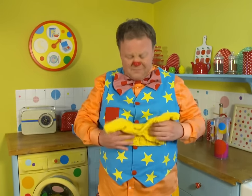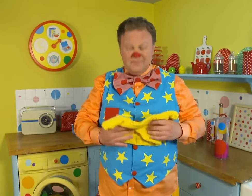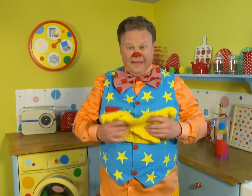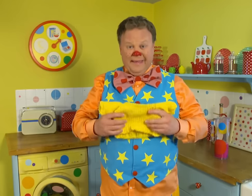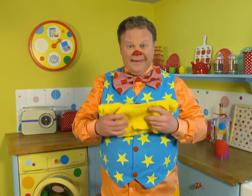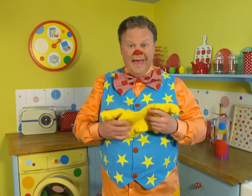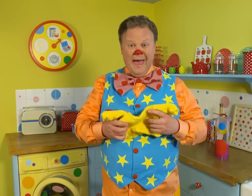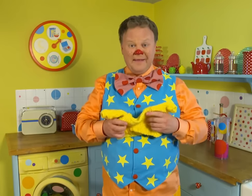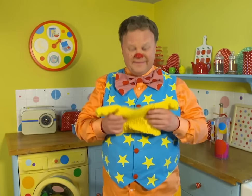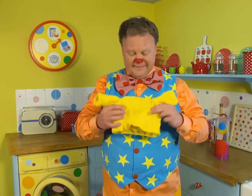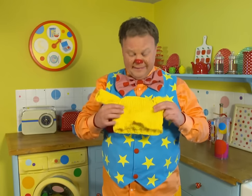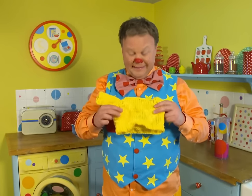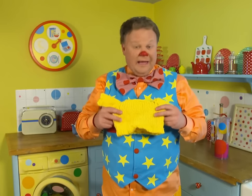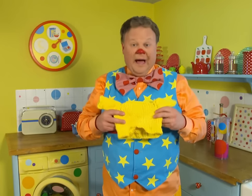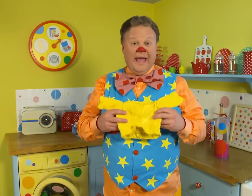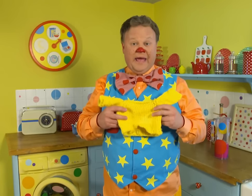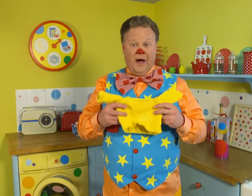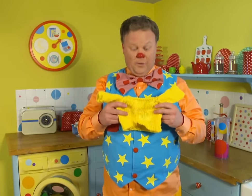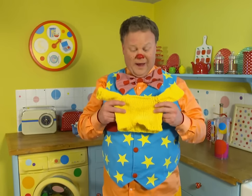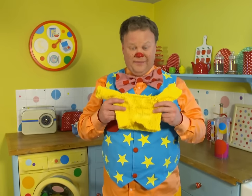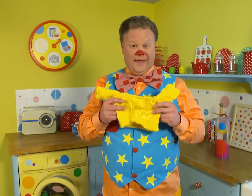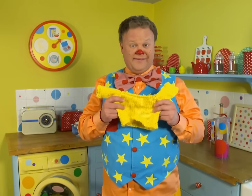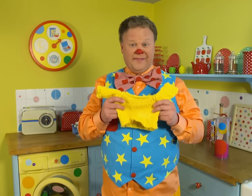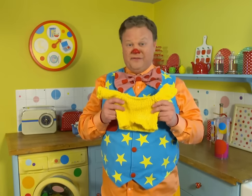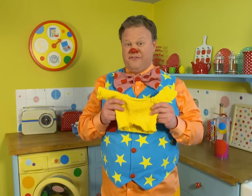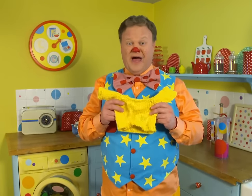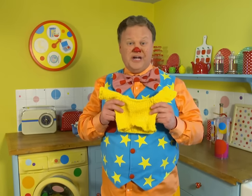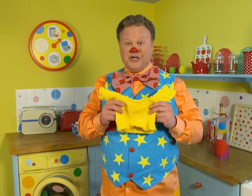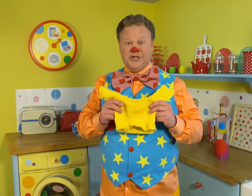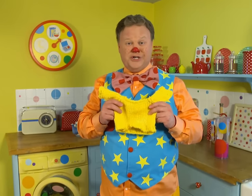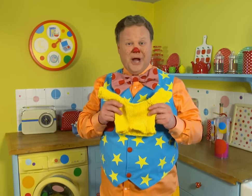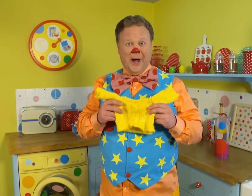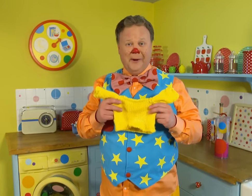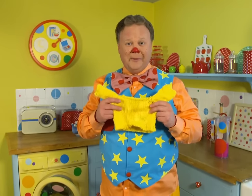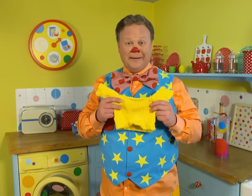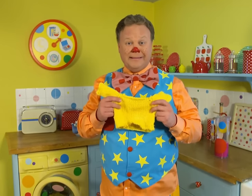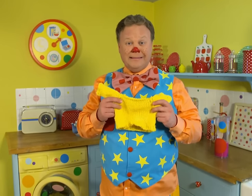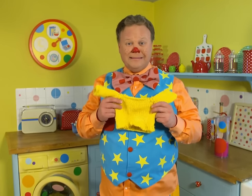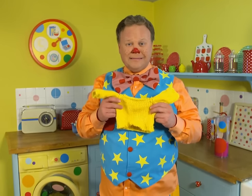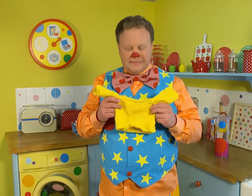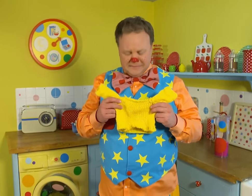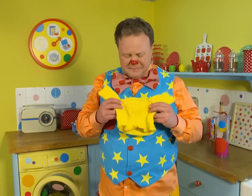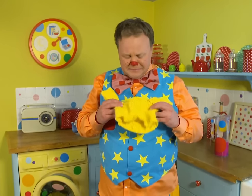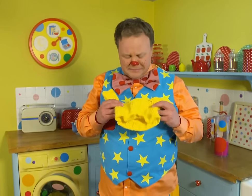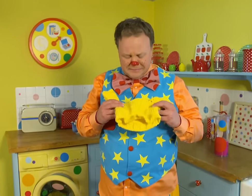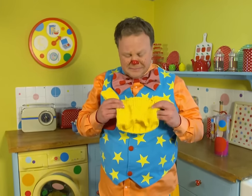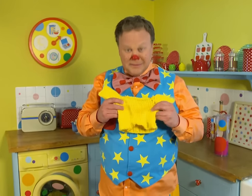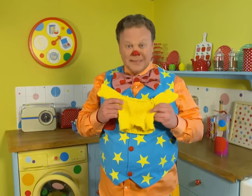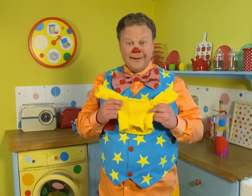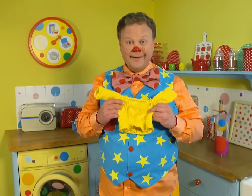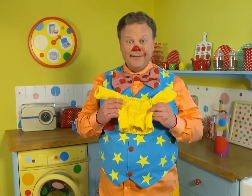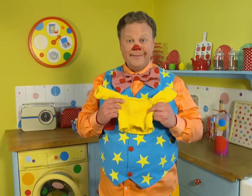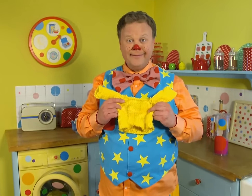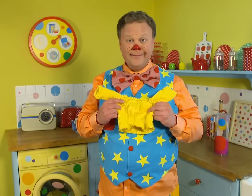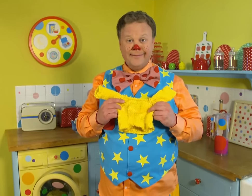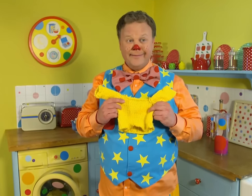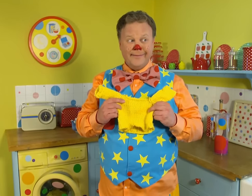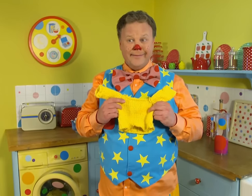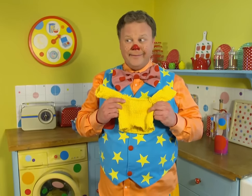Tumble. Yes. I can't wear this at the fashion show. You're right, Mr. Tumble. Do you know anyone else who